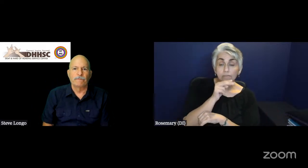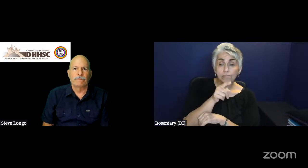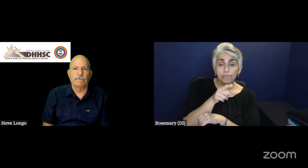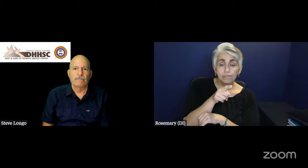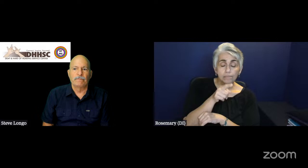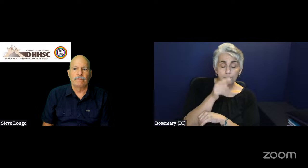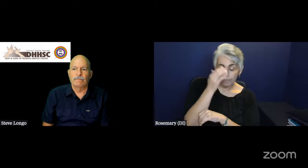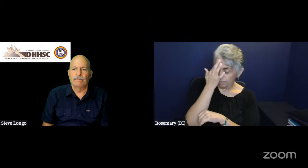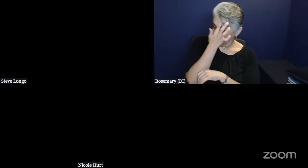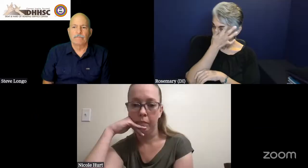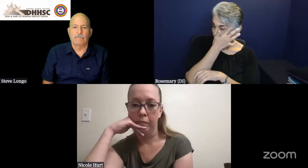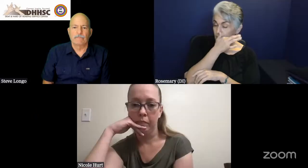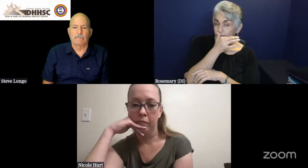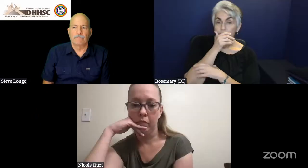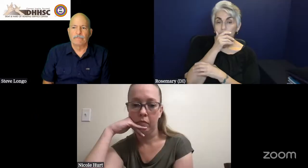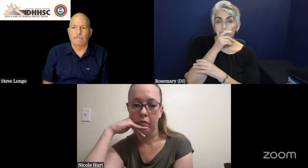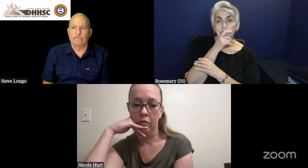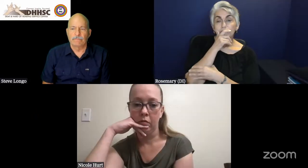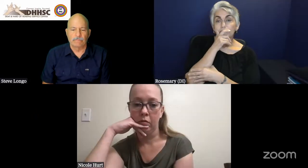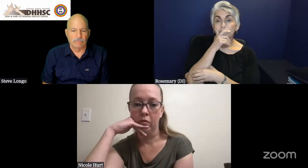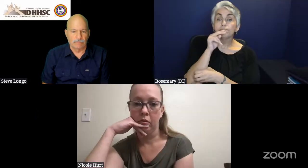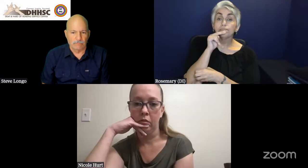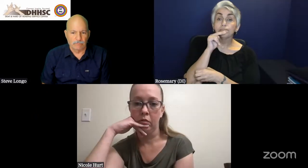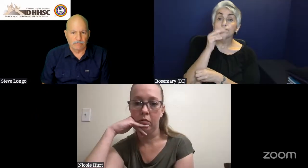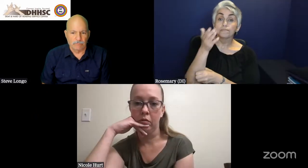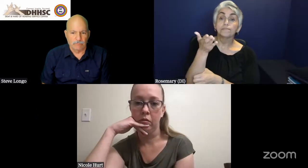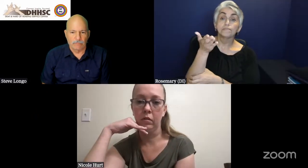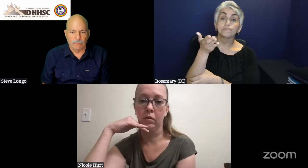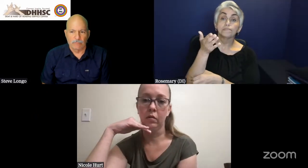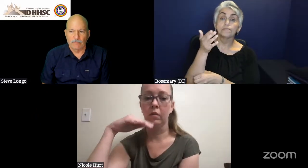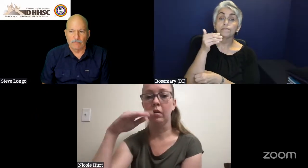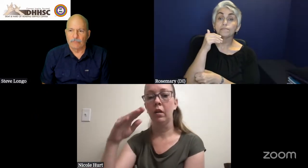certain times. Michelle? Oh, Nicole.